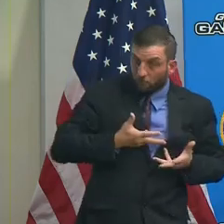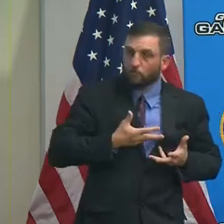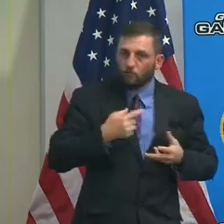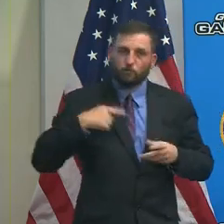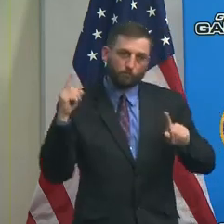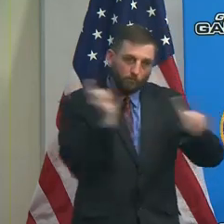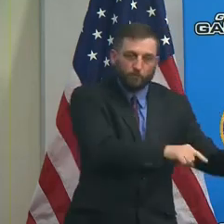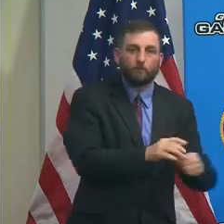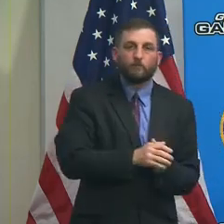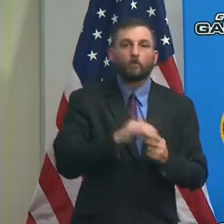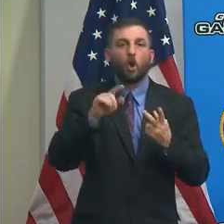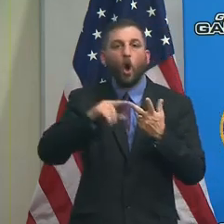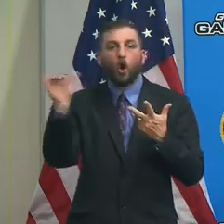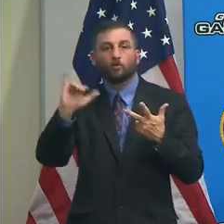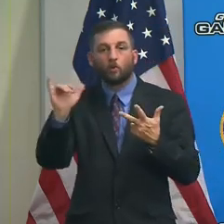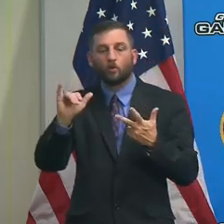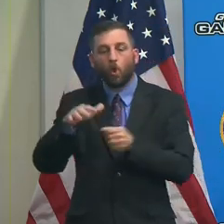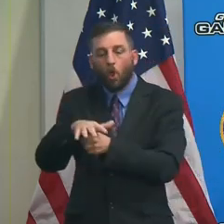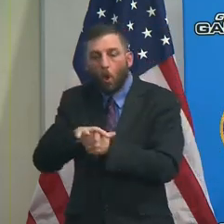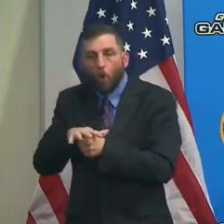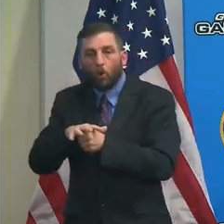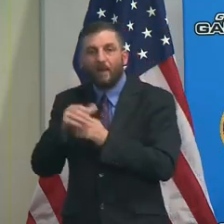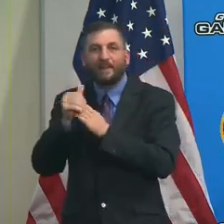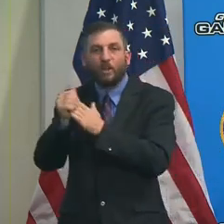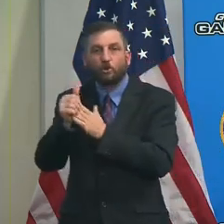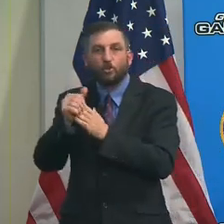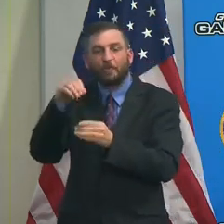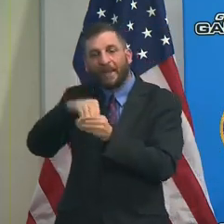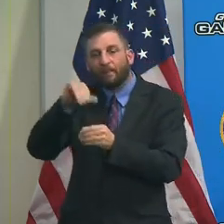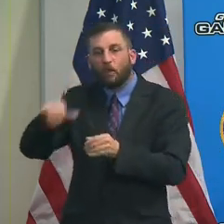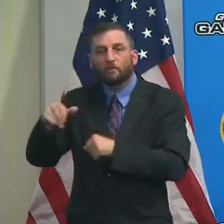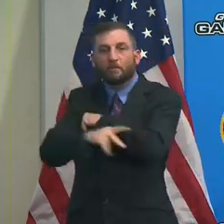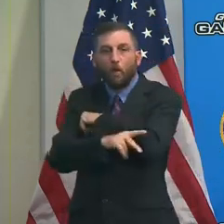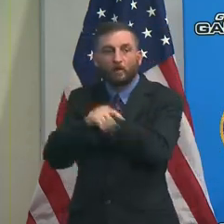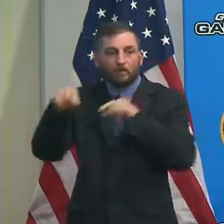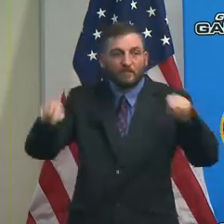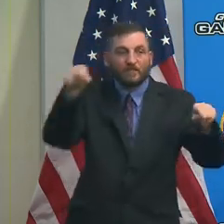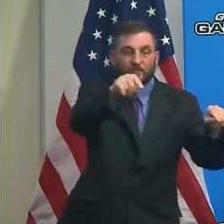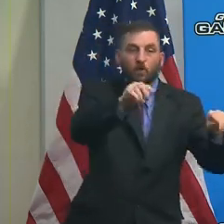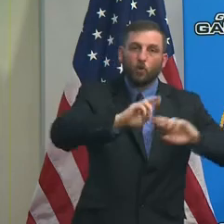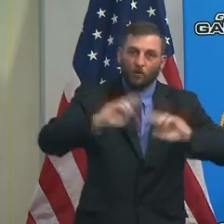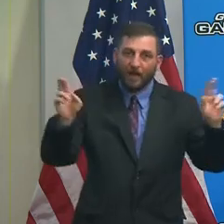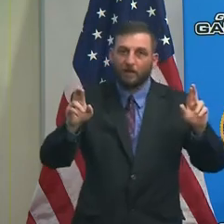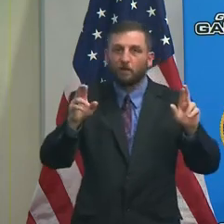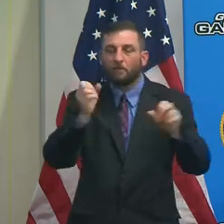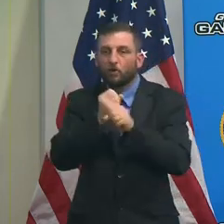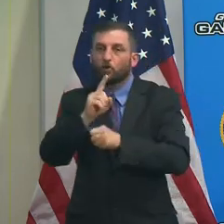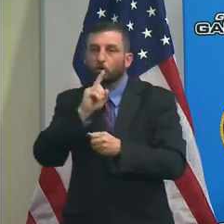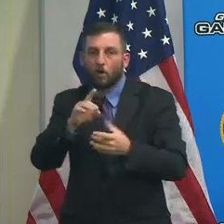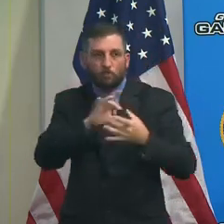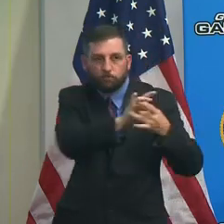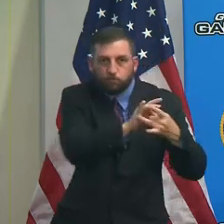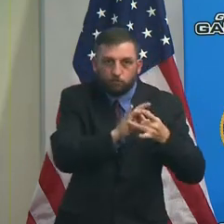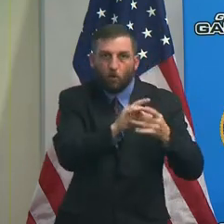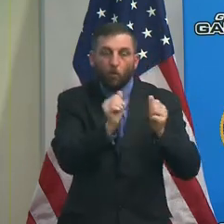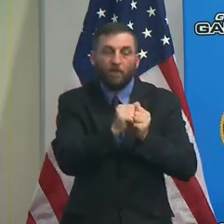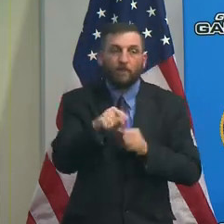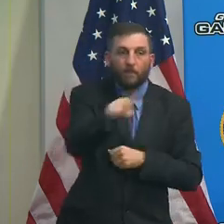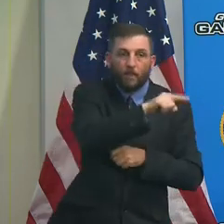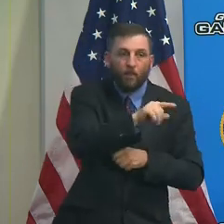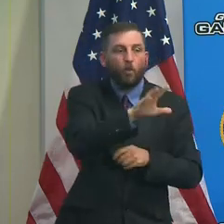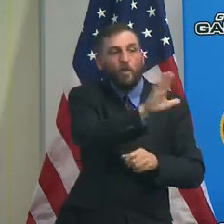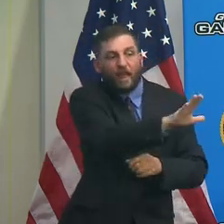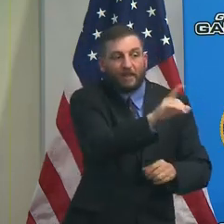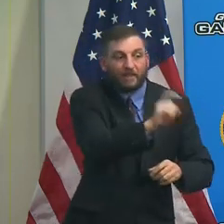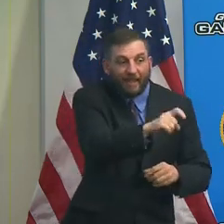We've also have our local leadership on the ground amongst these parishes, ensuring that we're coordinating with local leaders to assess their future